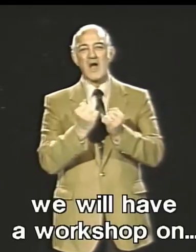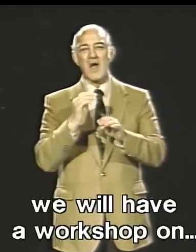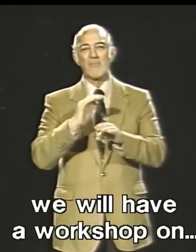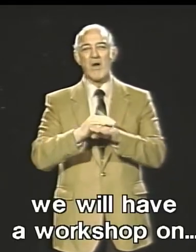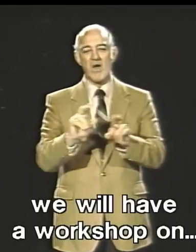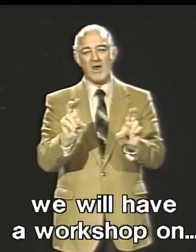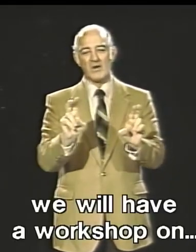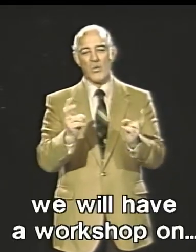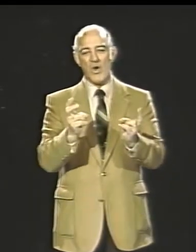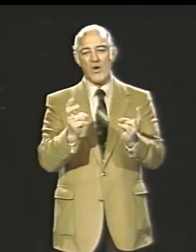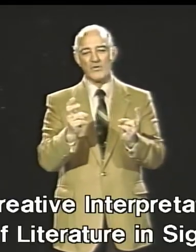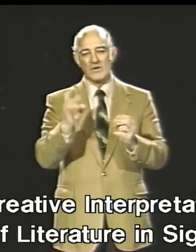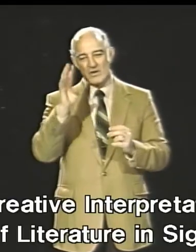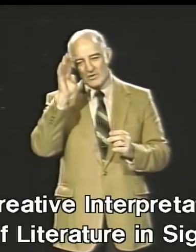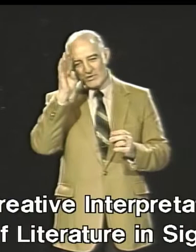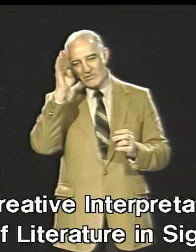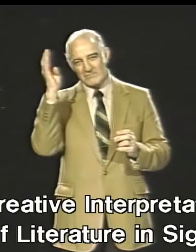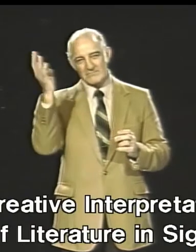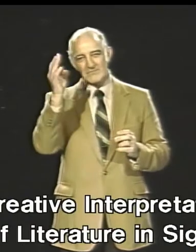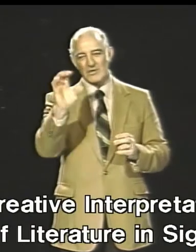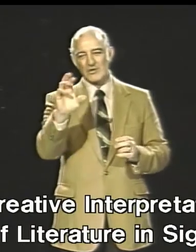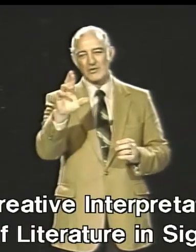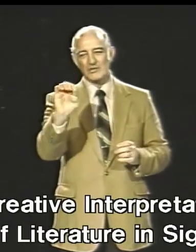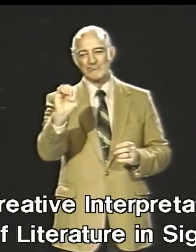we will have a workshop on, quote,